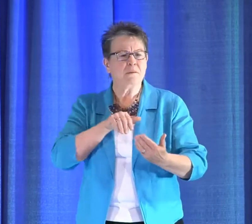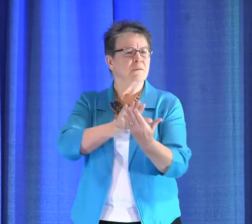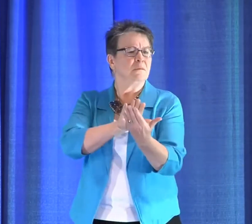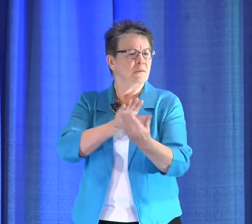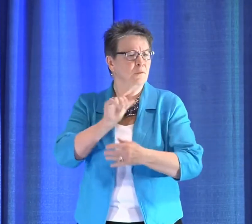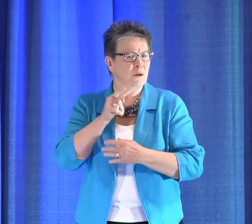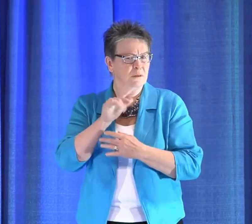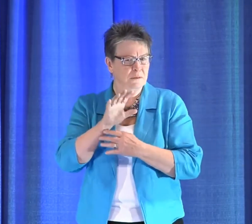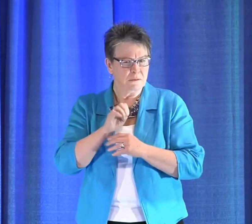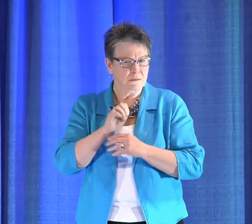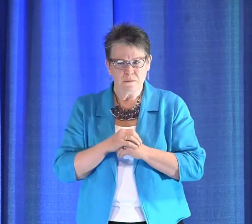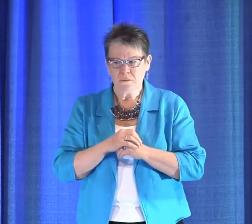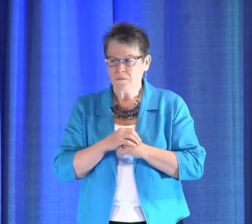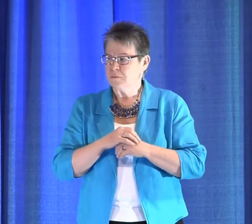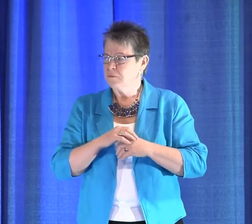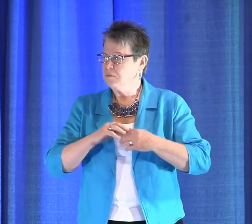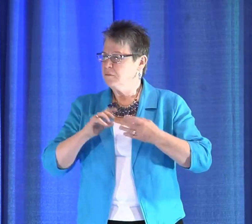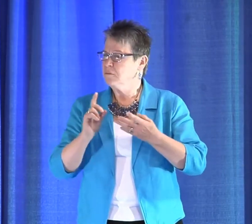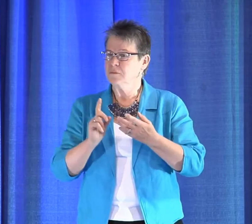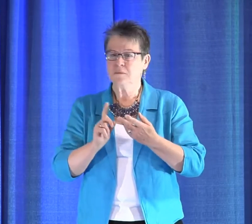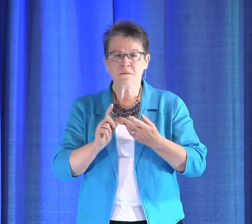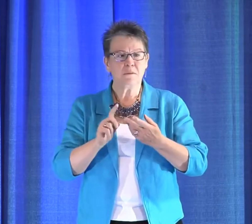Much research is being done about what is causing this.